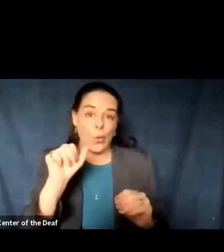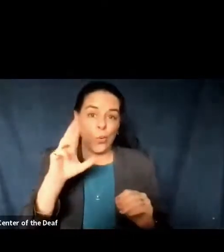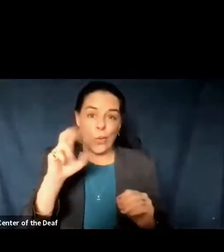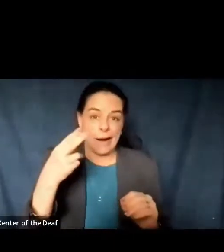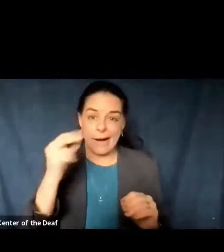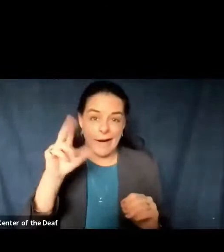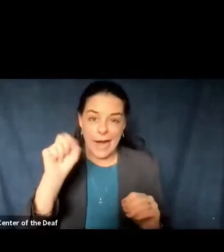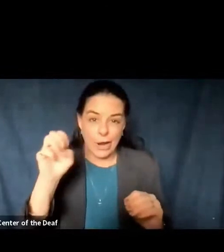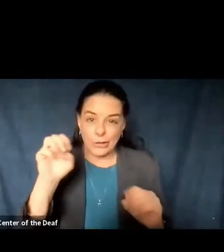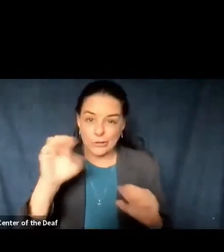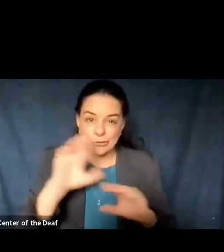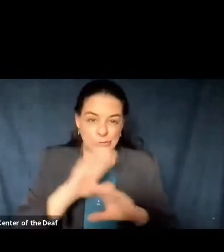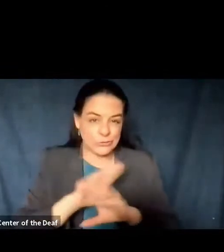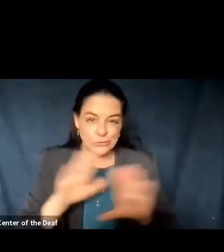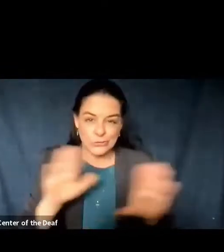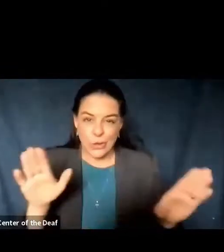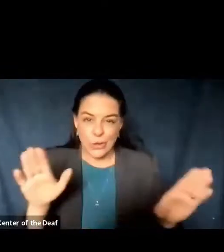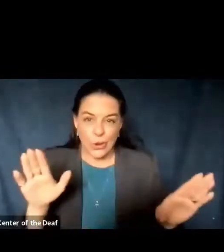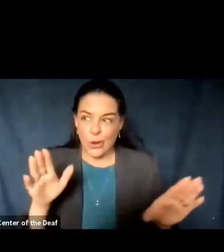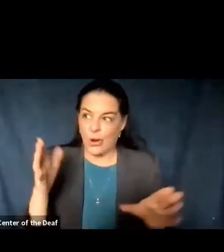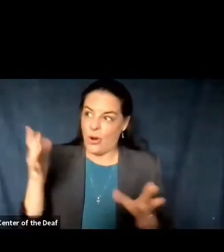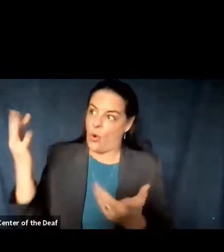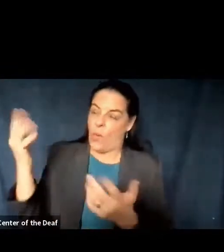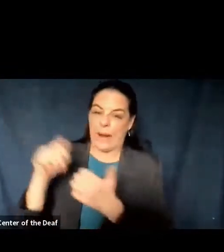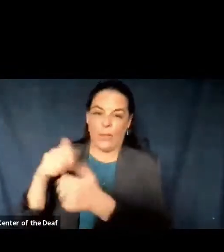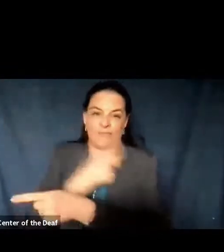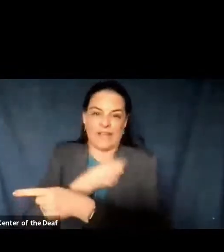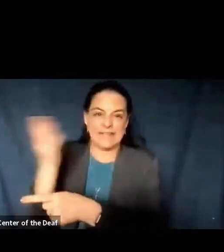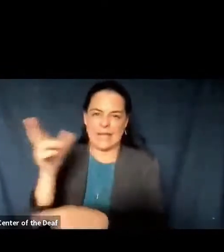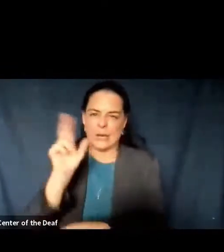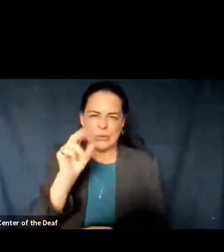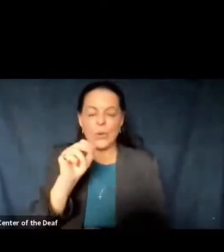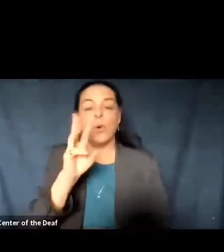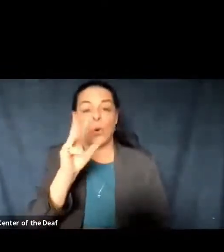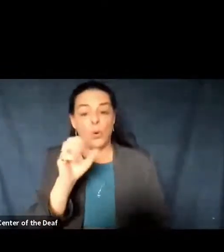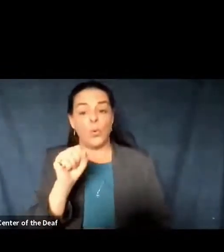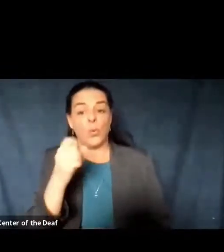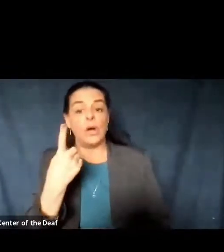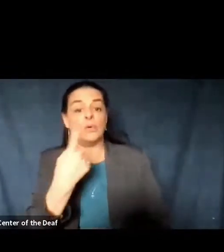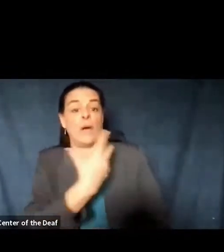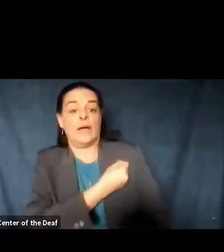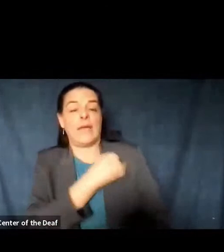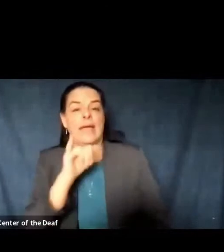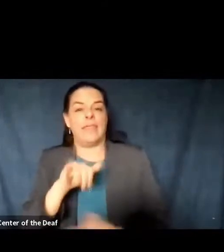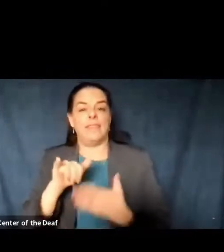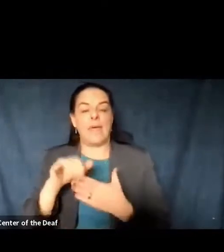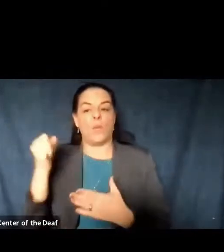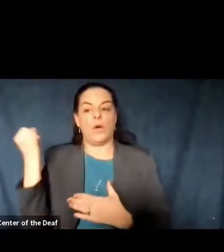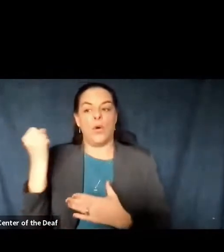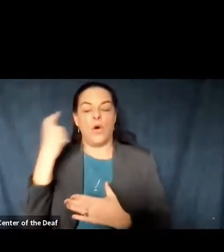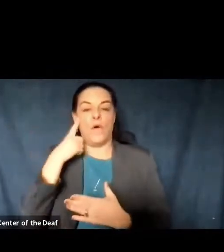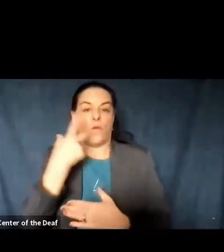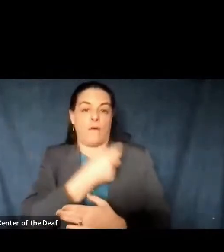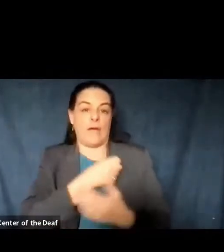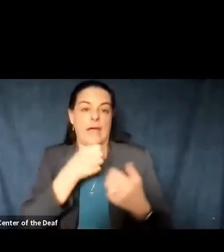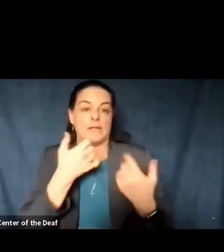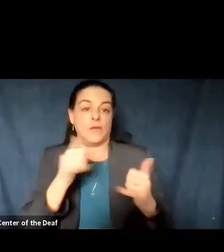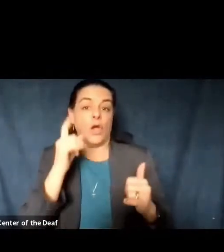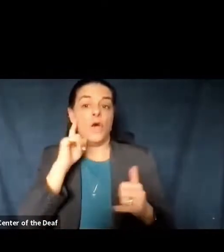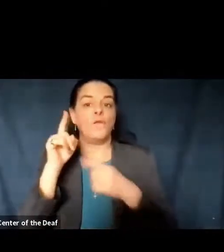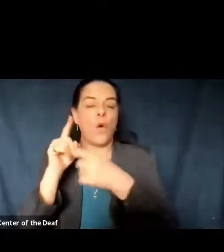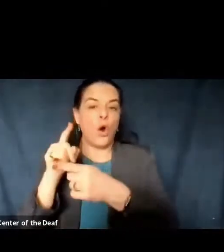Now, there was vaccine that had been set aside for the vaccination efforts in long-term care facilities, and that's going out